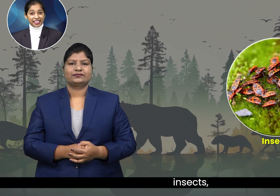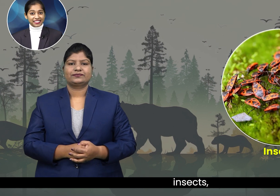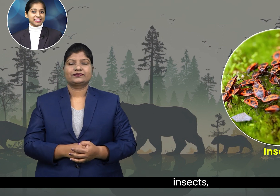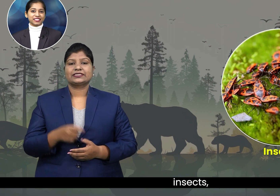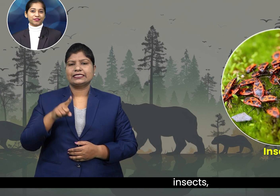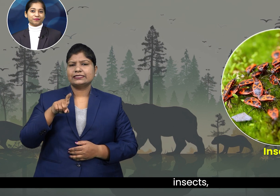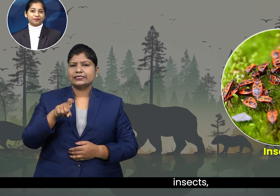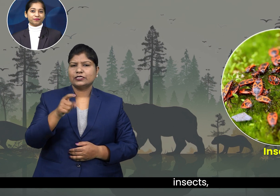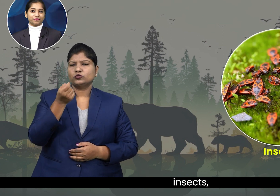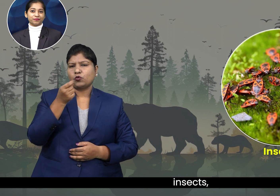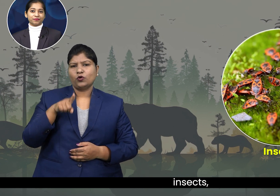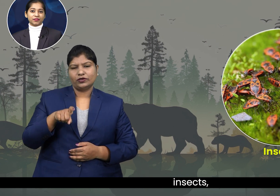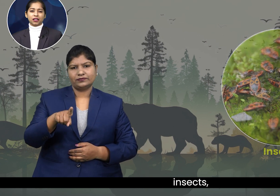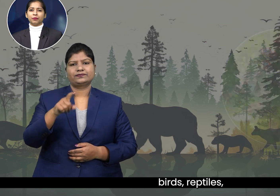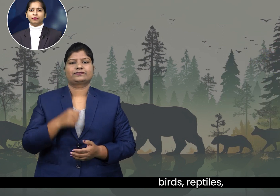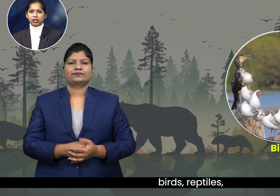insects,